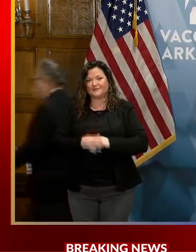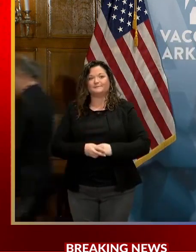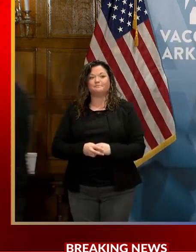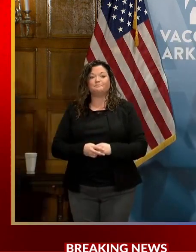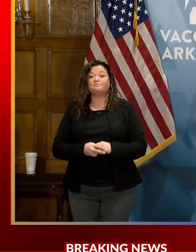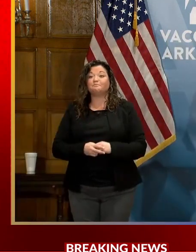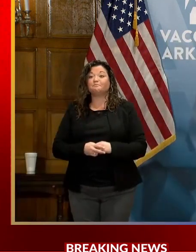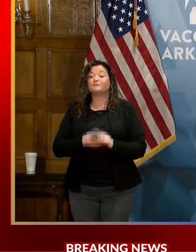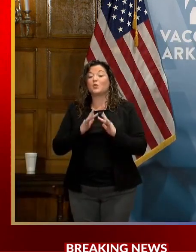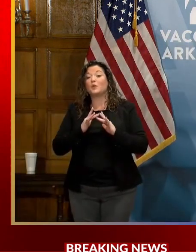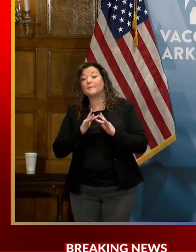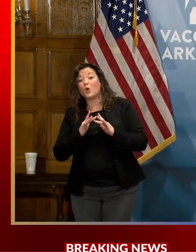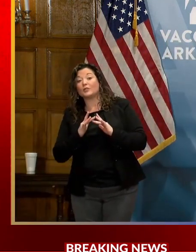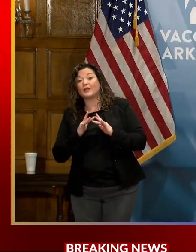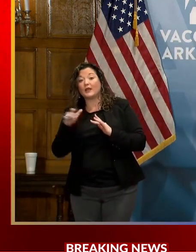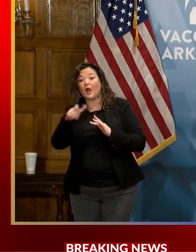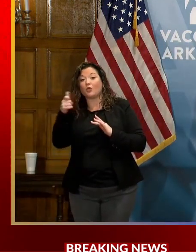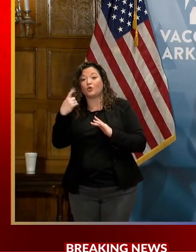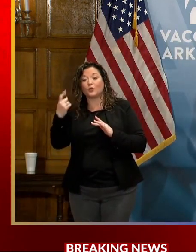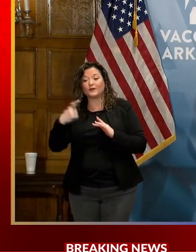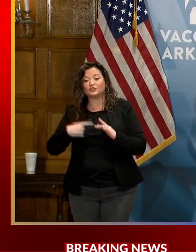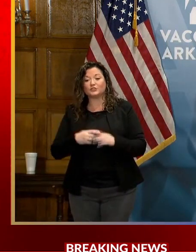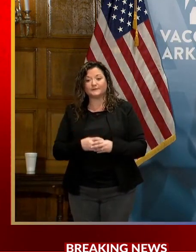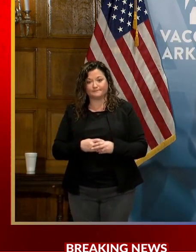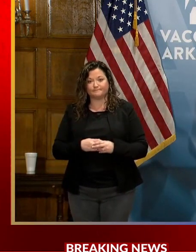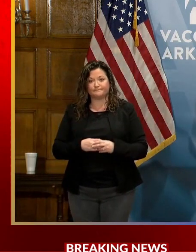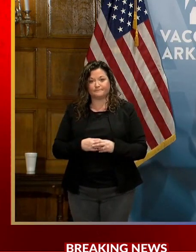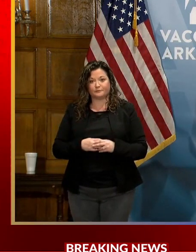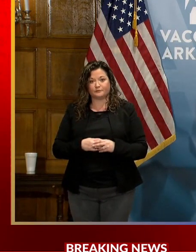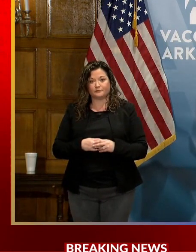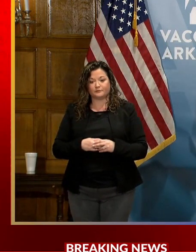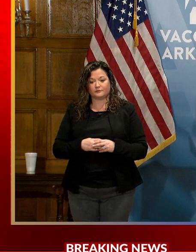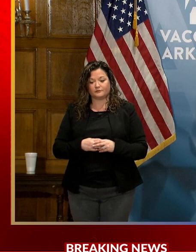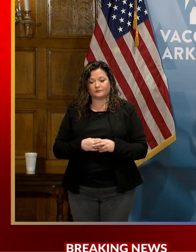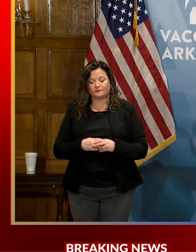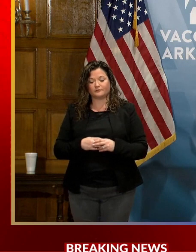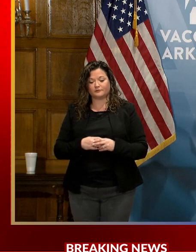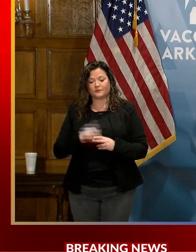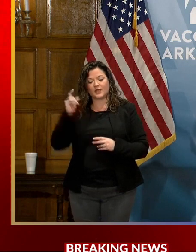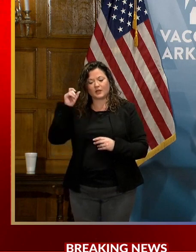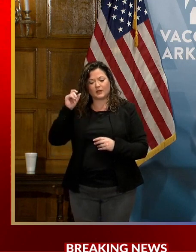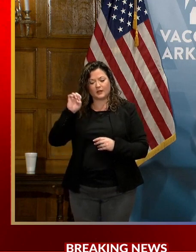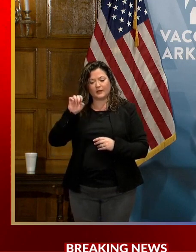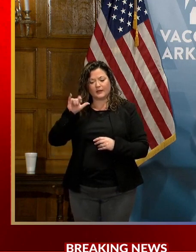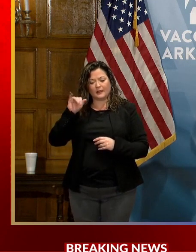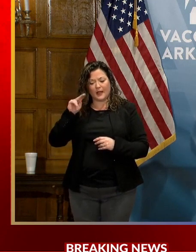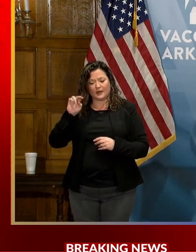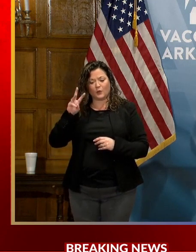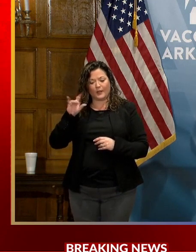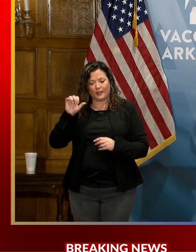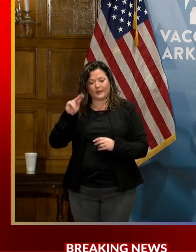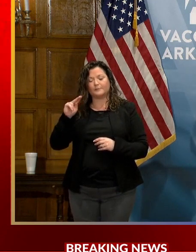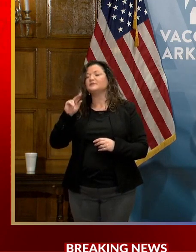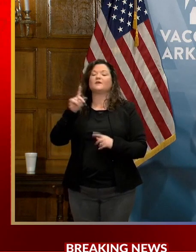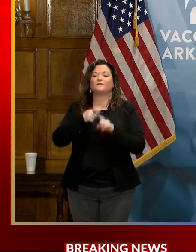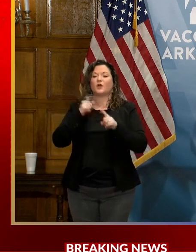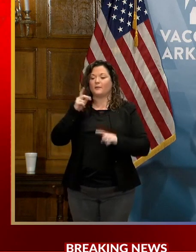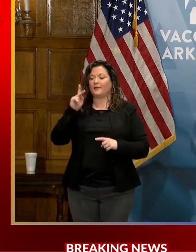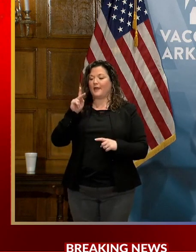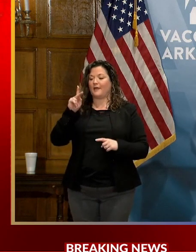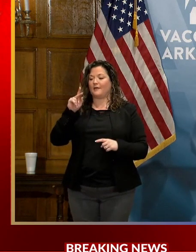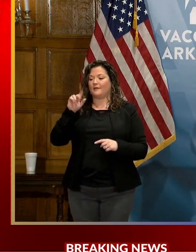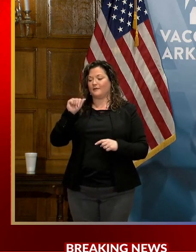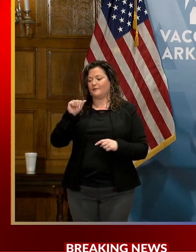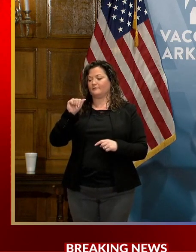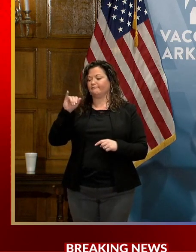Let's go remotely again. There's another question. Hi, Governor. This is Imani Williams at KAIT. This